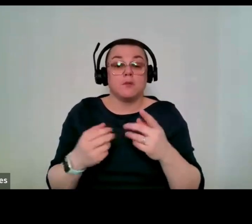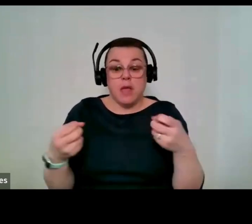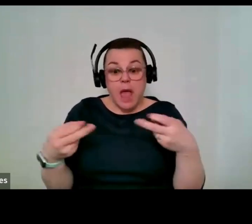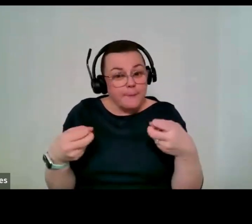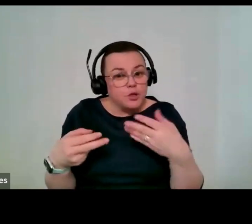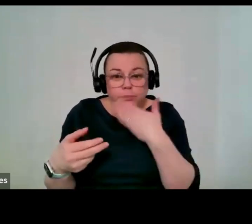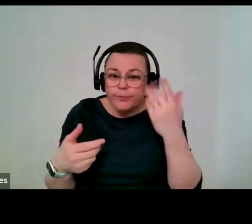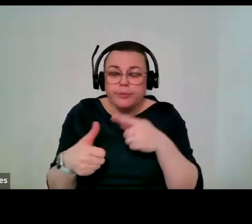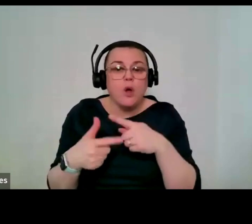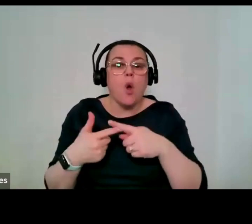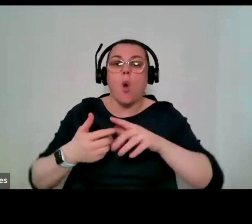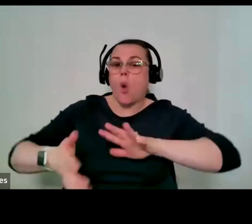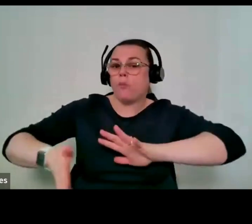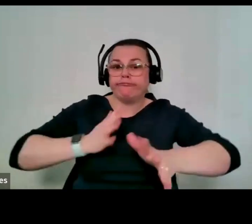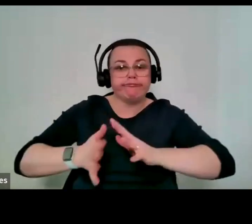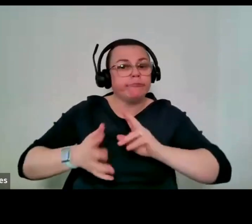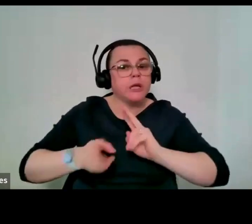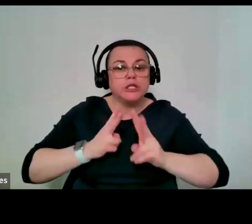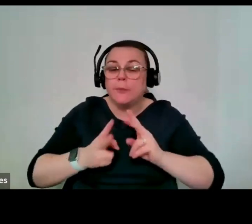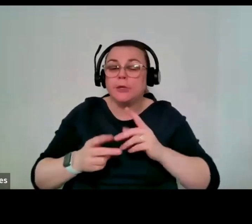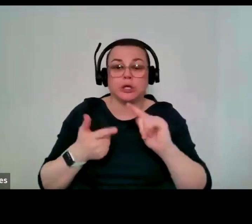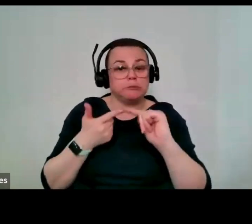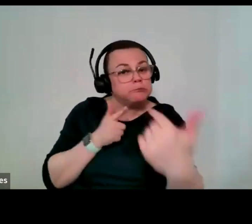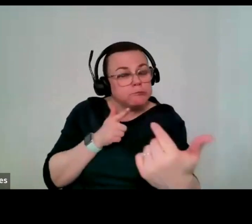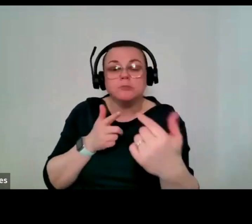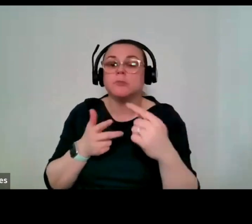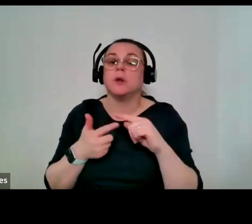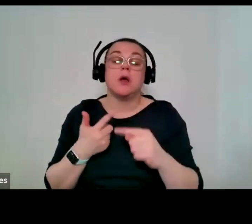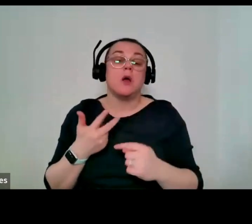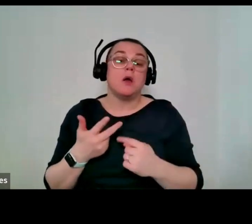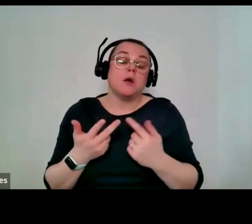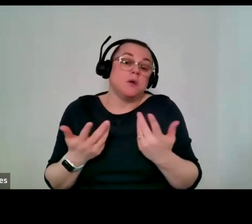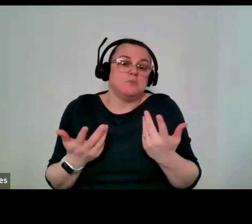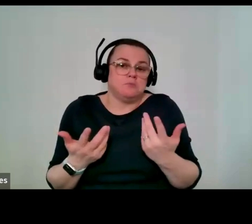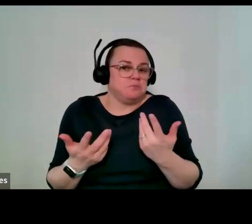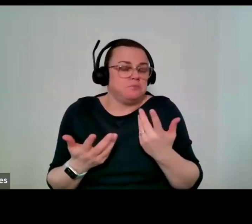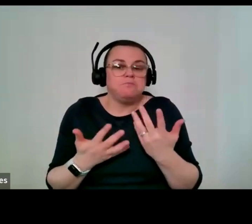captions or BSL interpreters on video calls,